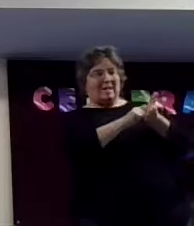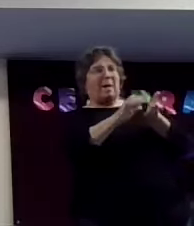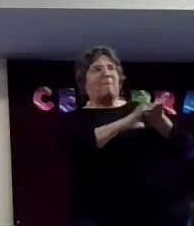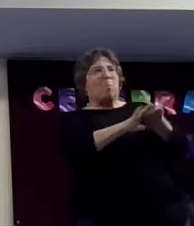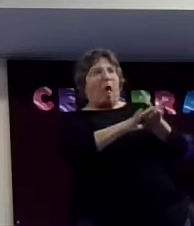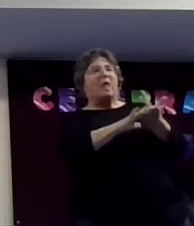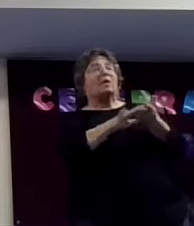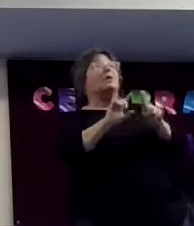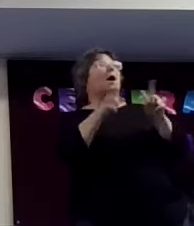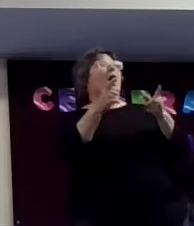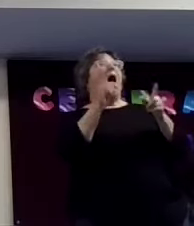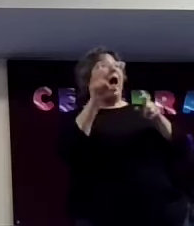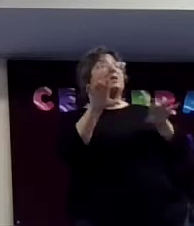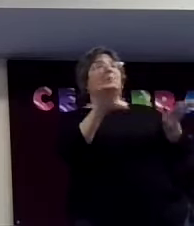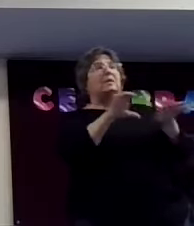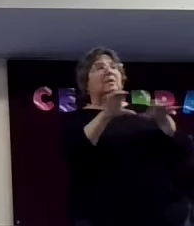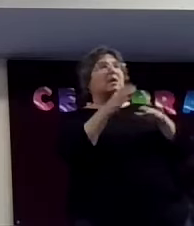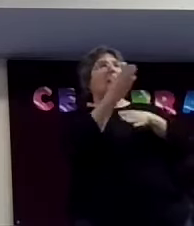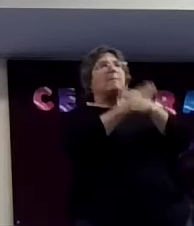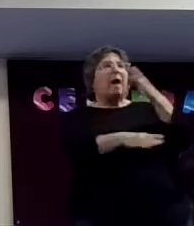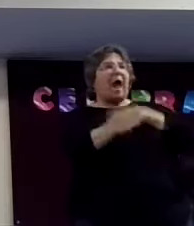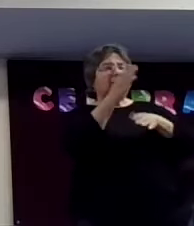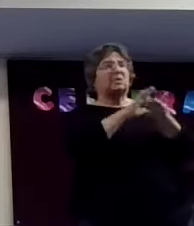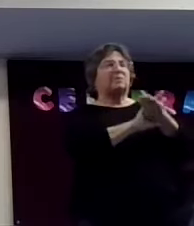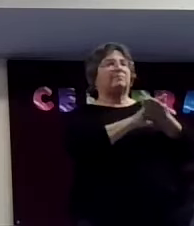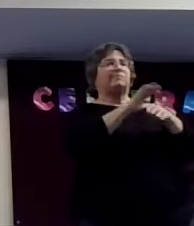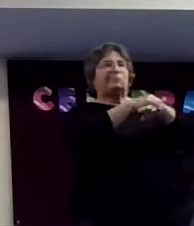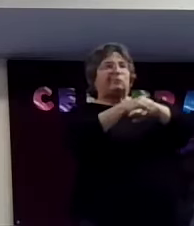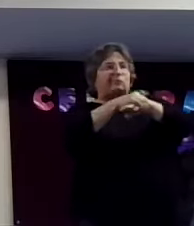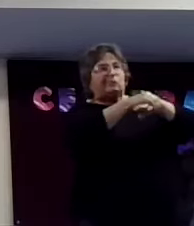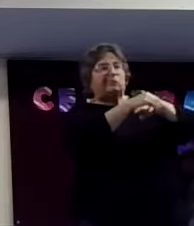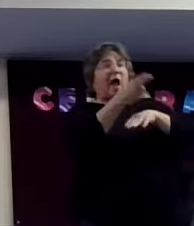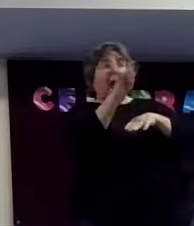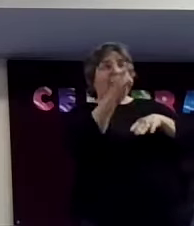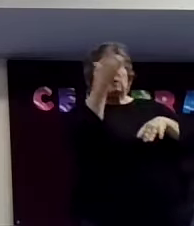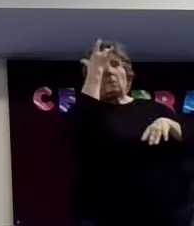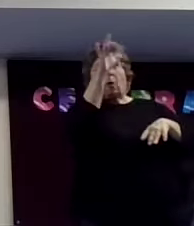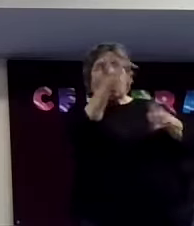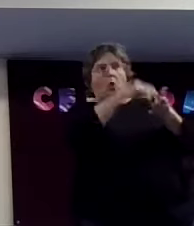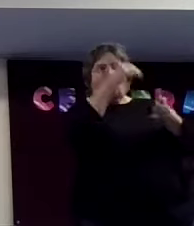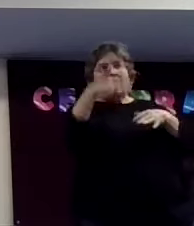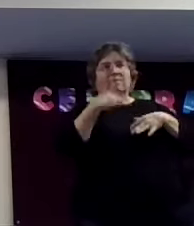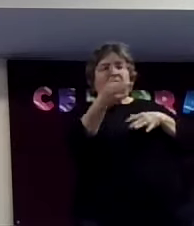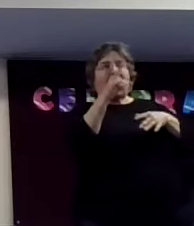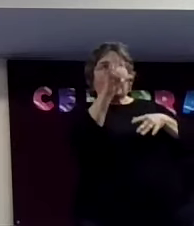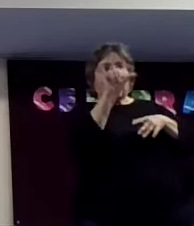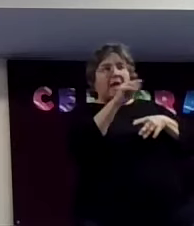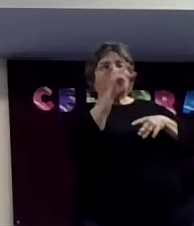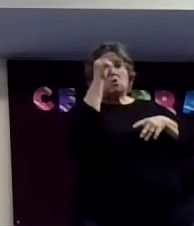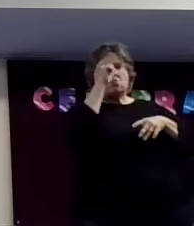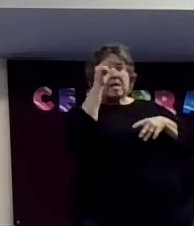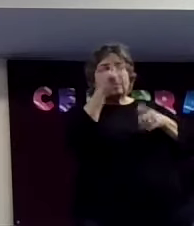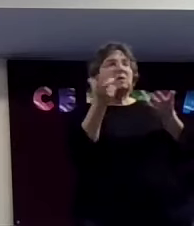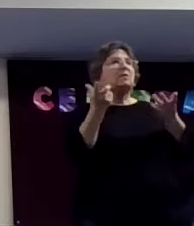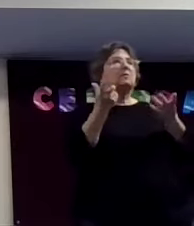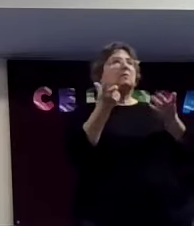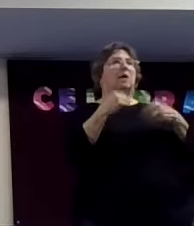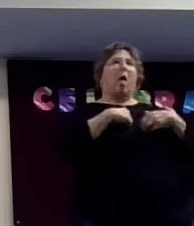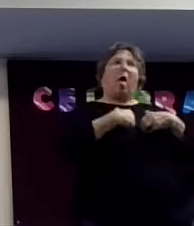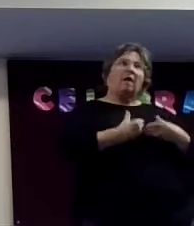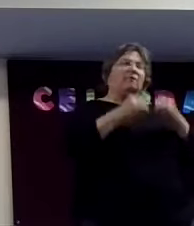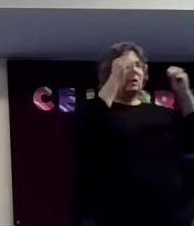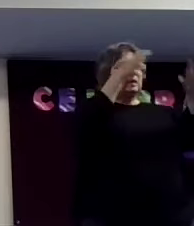use Braille, but everything had to be done manually. And Helen was brilliant, learning French, Latin, Greek, exhausting